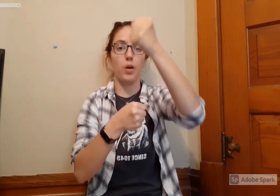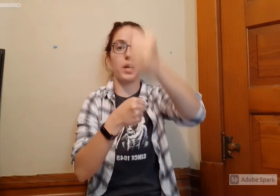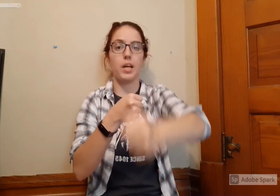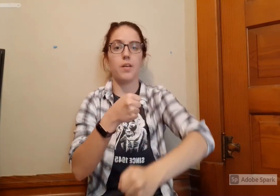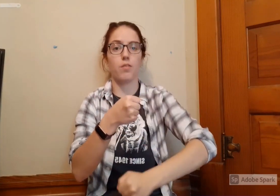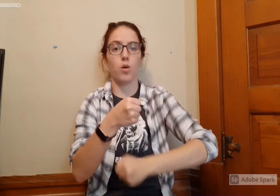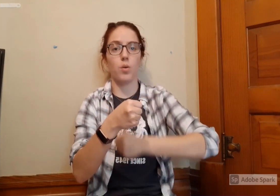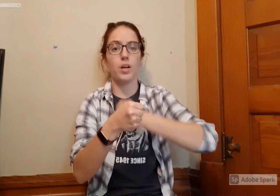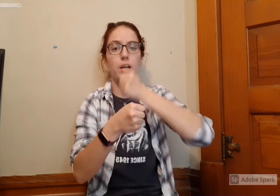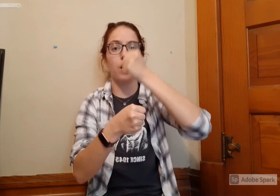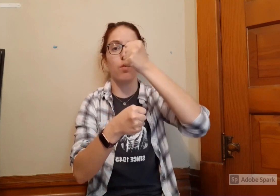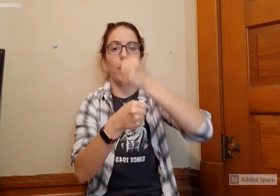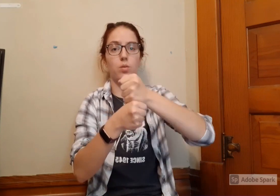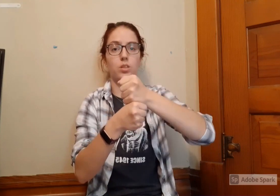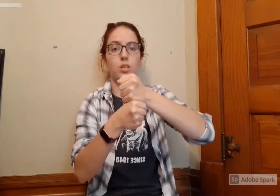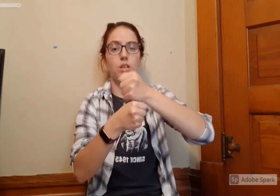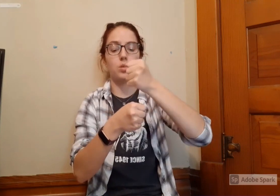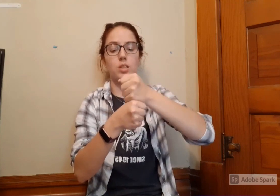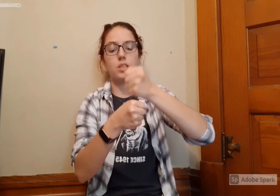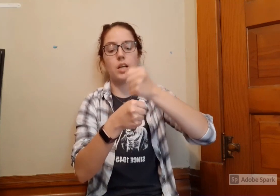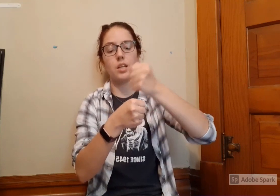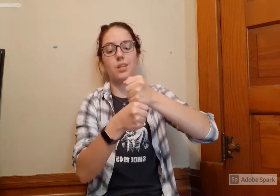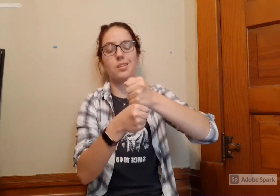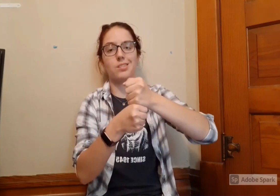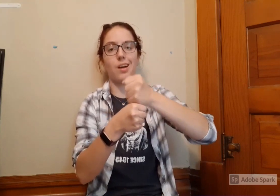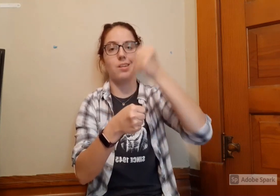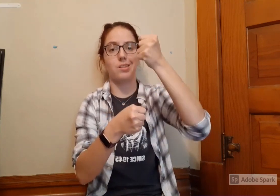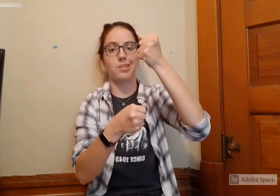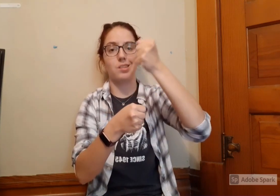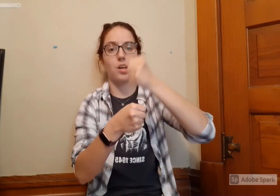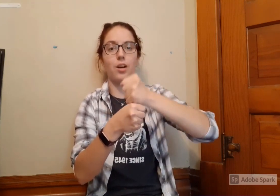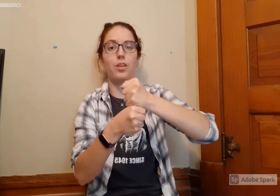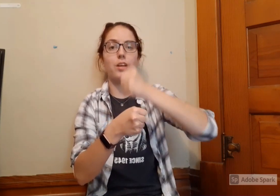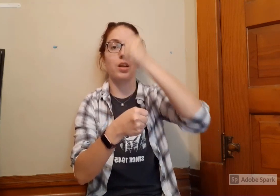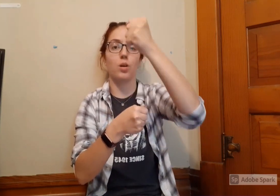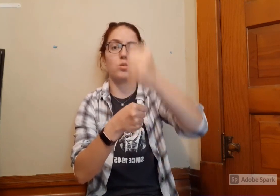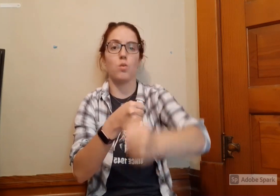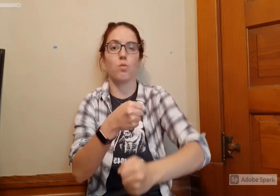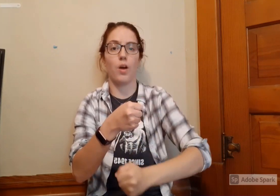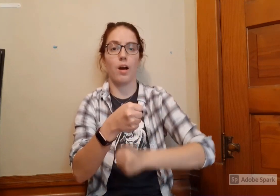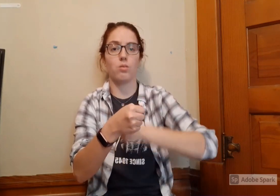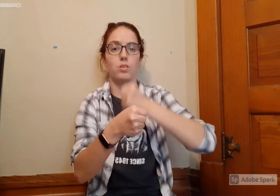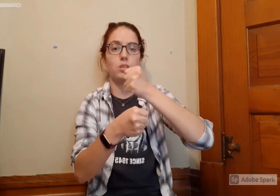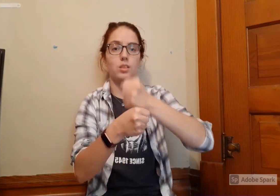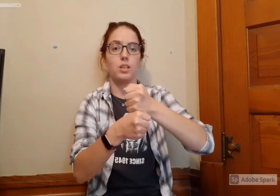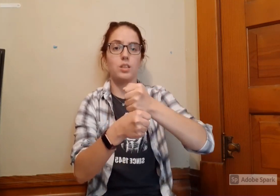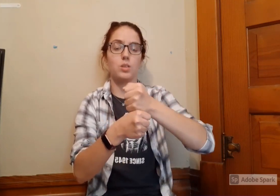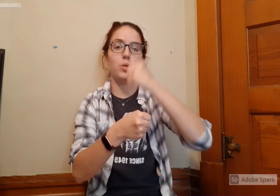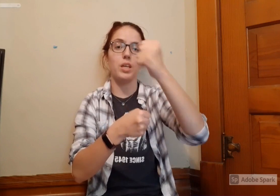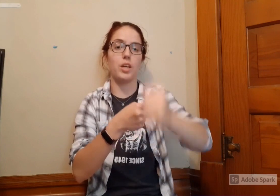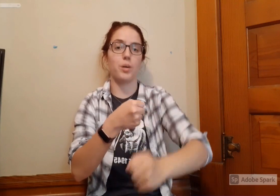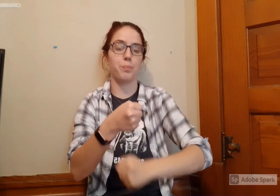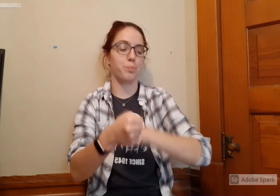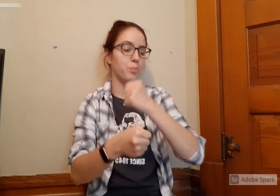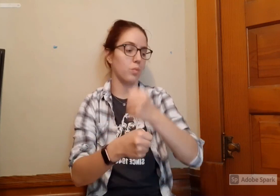it forward and around. So this is kind of like the sun, this is the earth, and it goes around. So year.